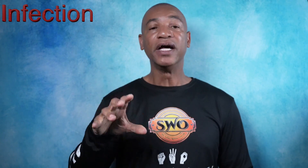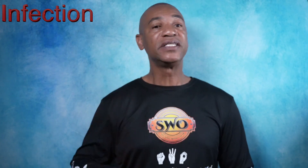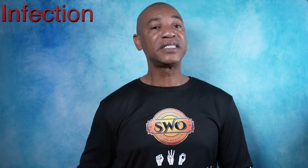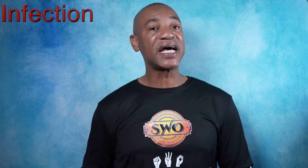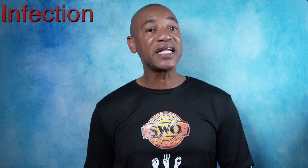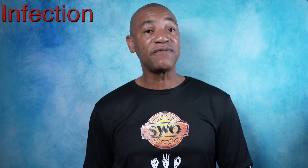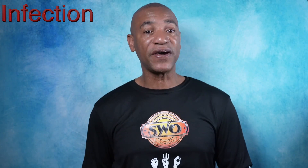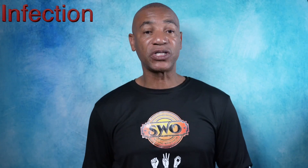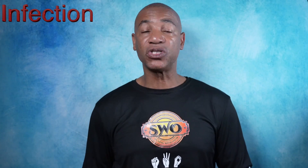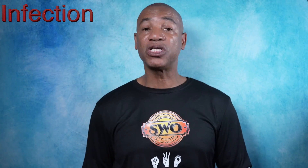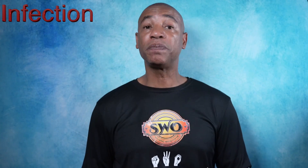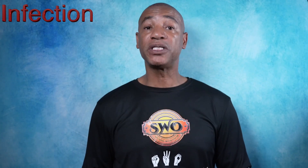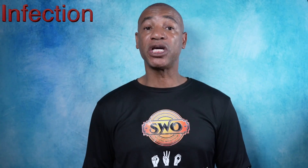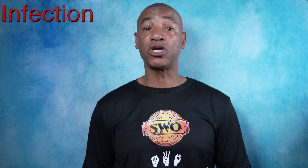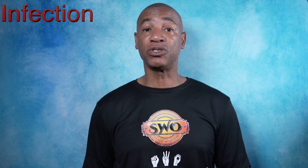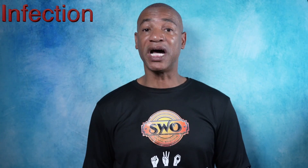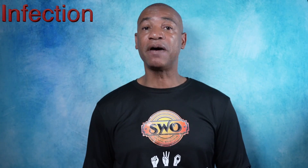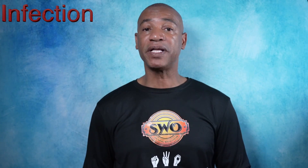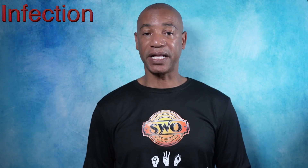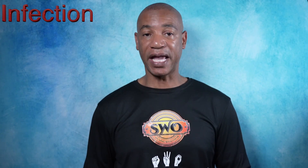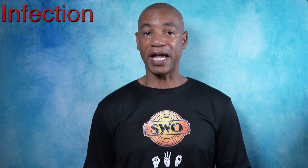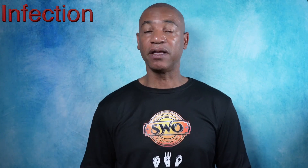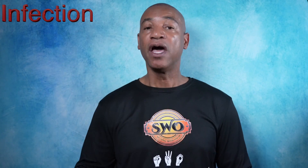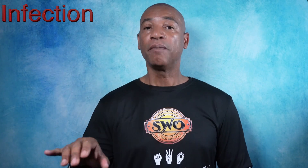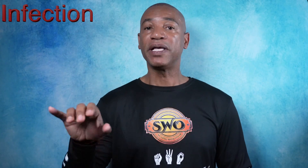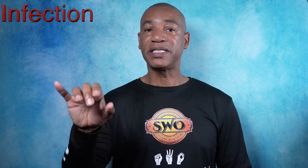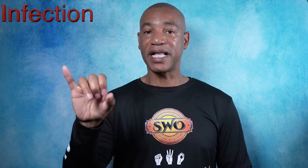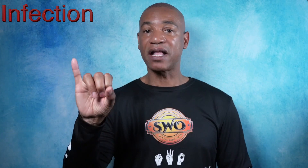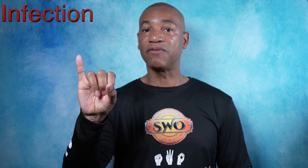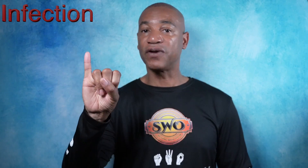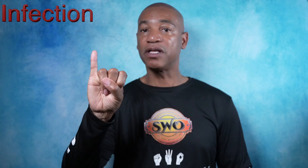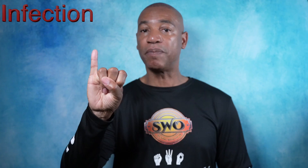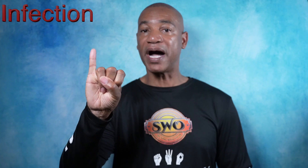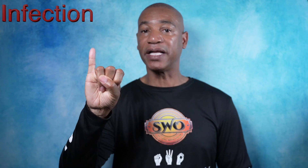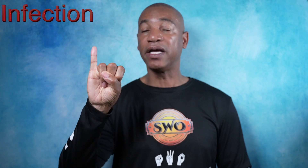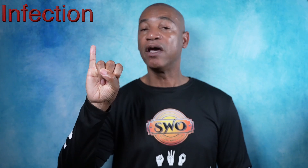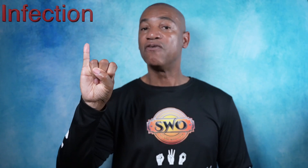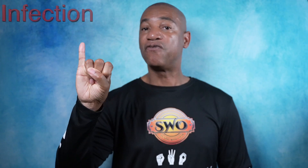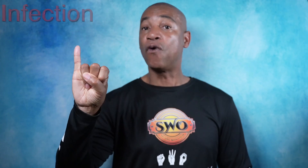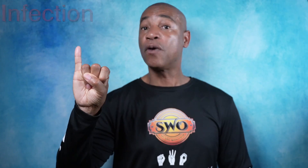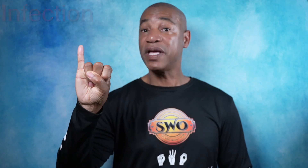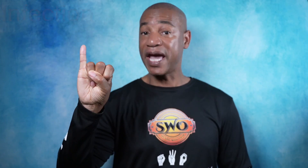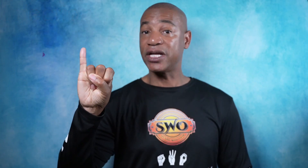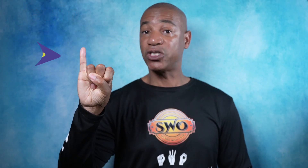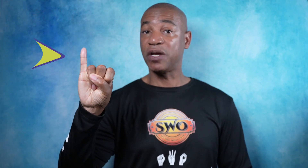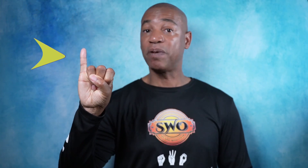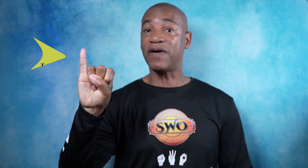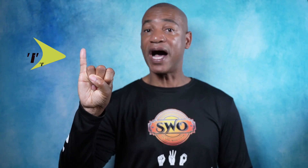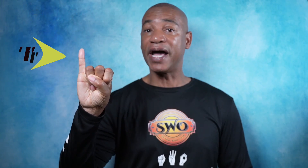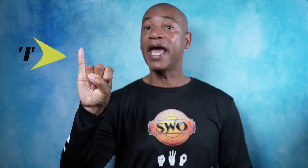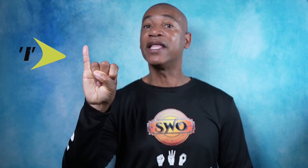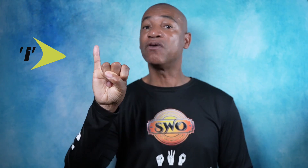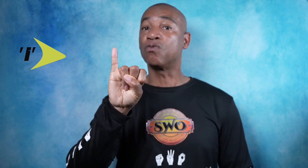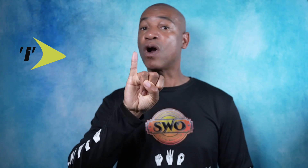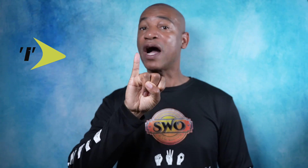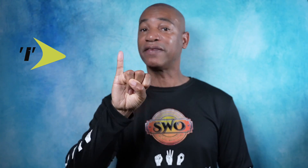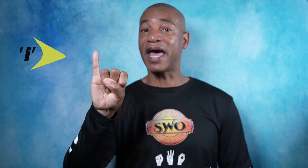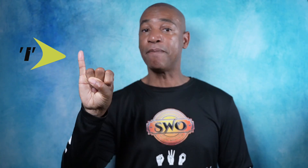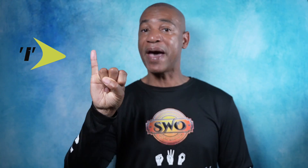To sign infection, simply take your dominant hand, place that out in front of the body, form the hand shape of I, and then rock that back